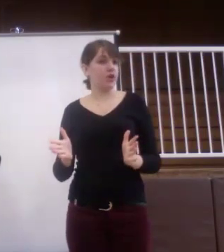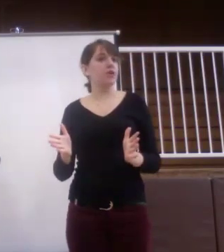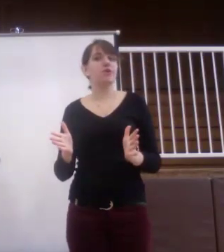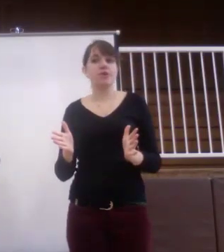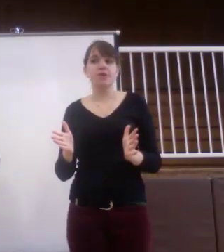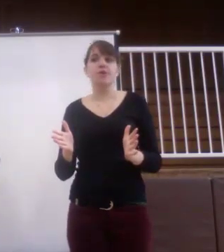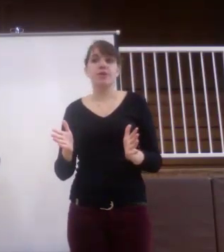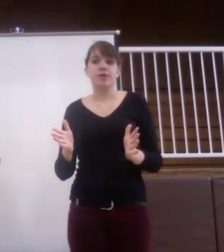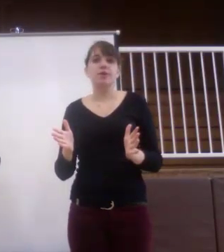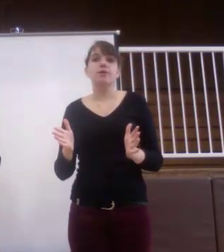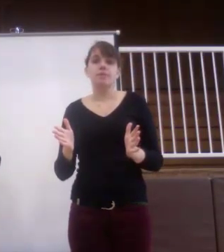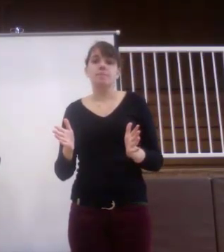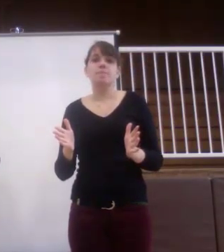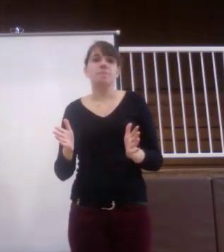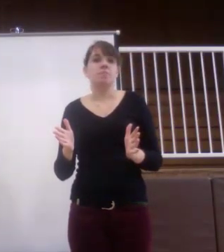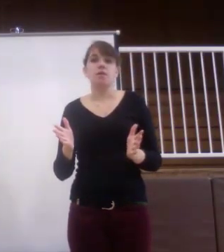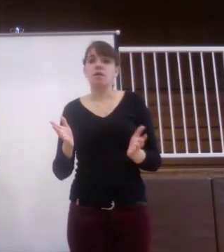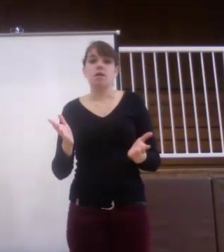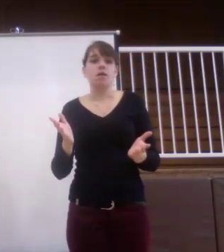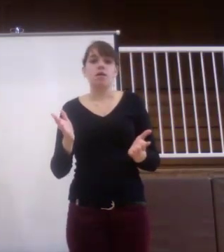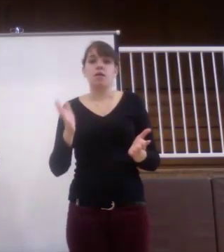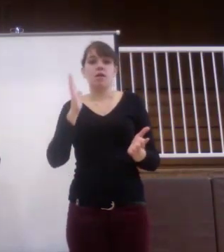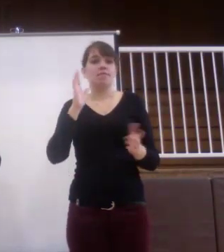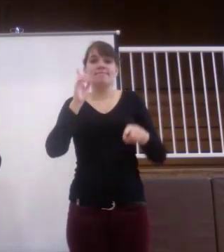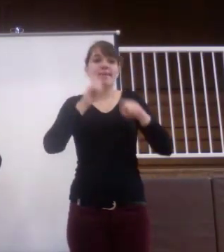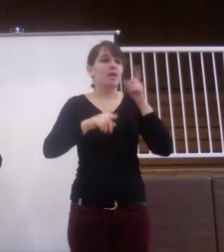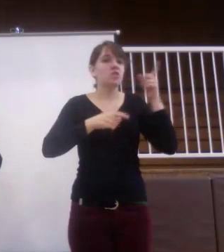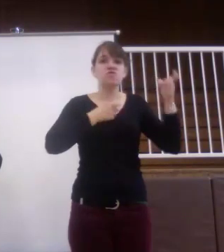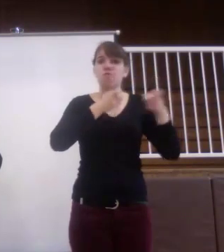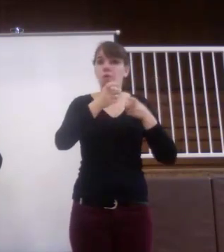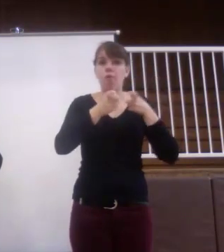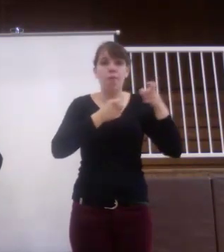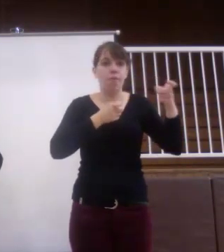would be difficult or impossible to control,